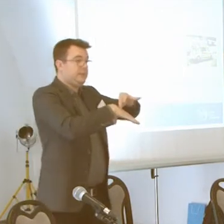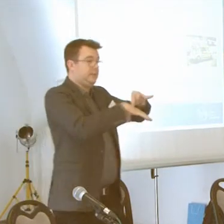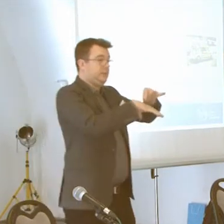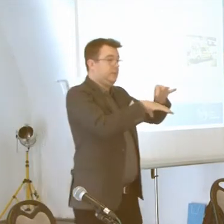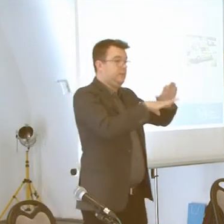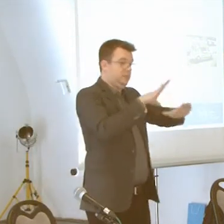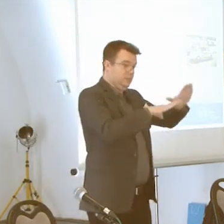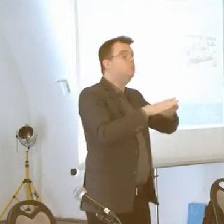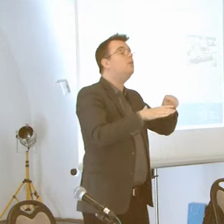Psychiatric treatment.